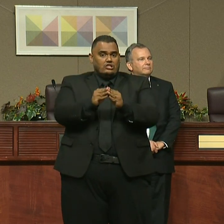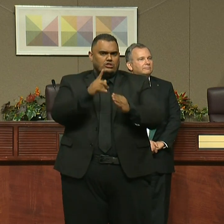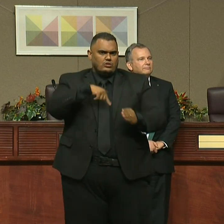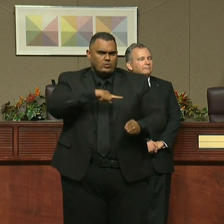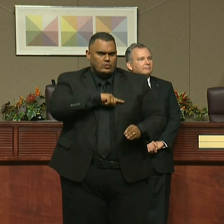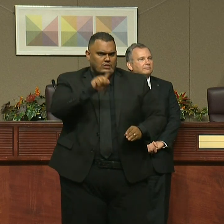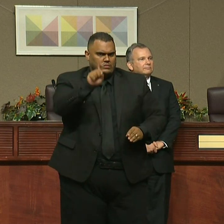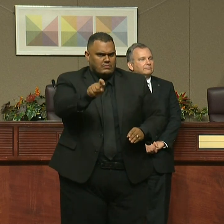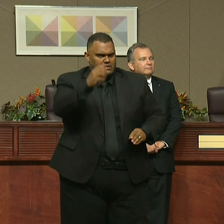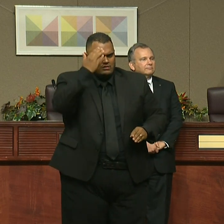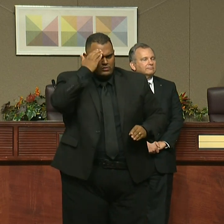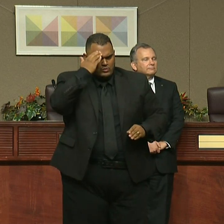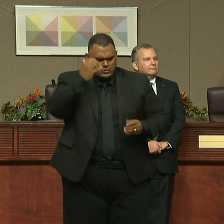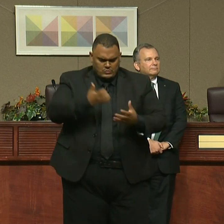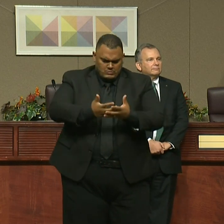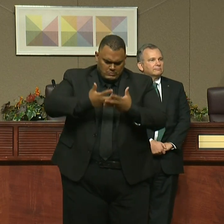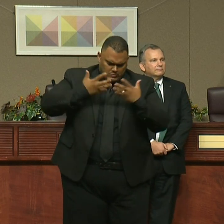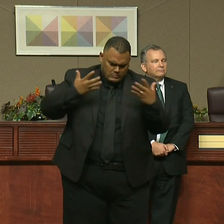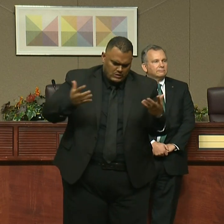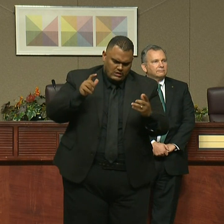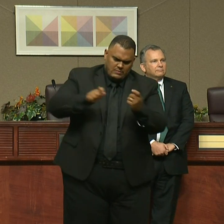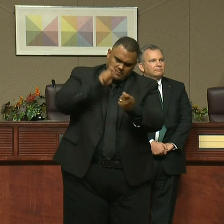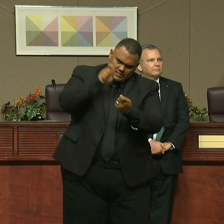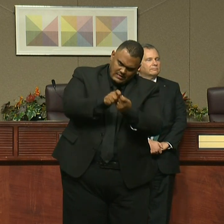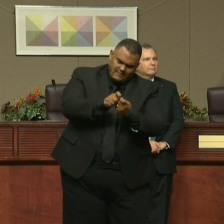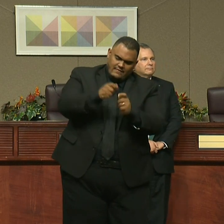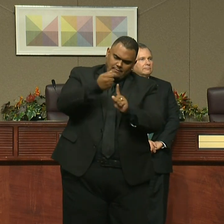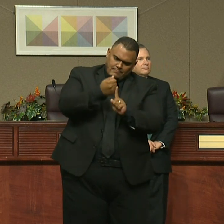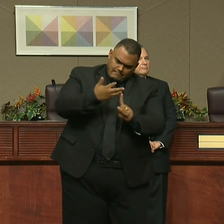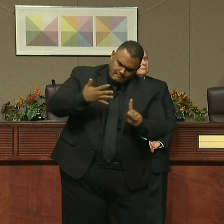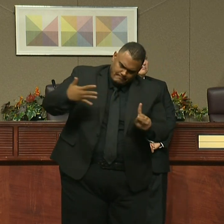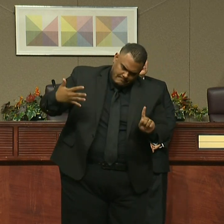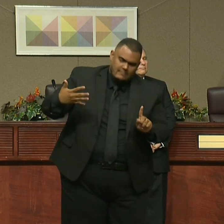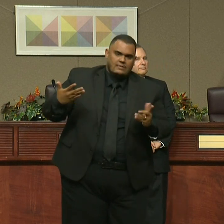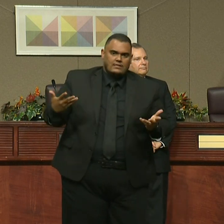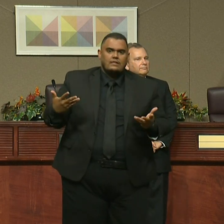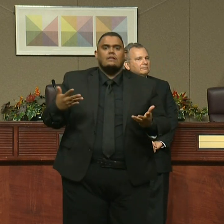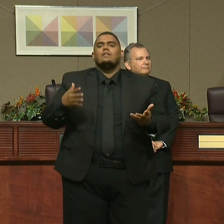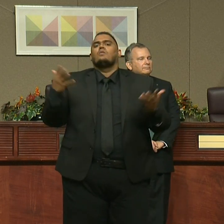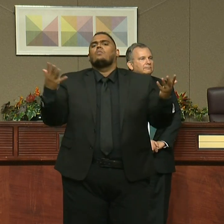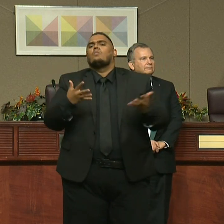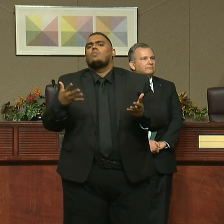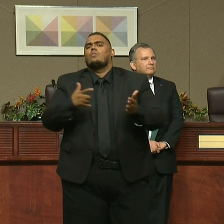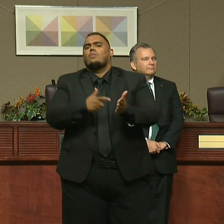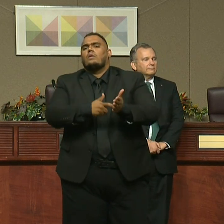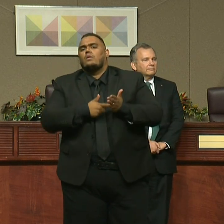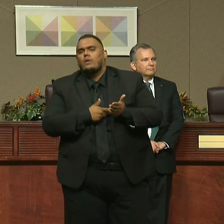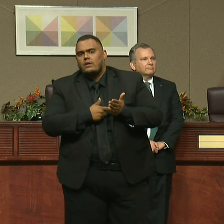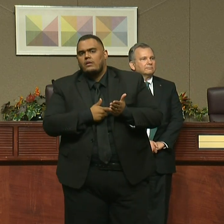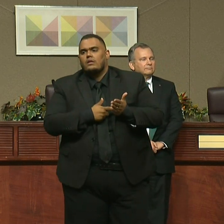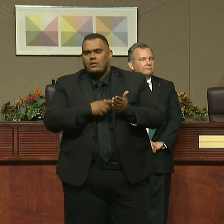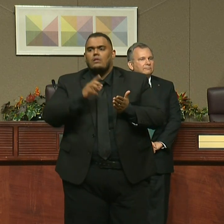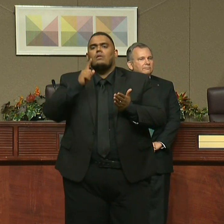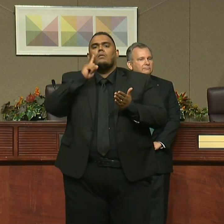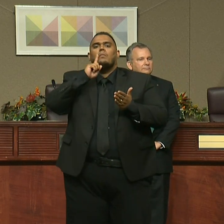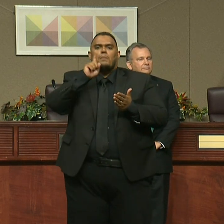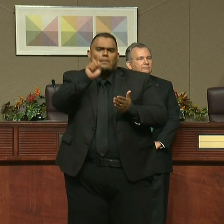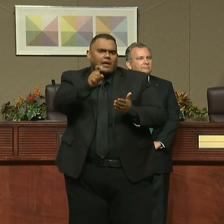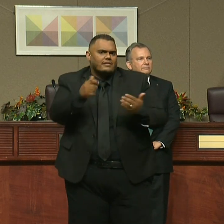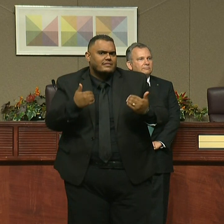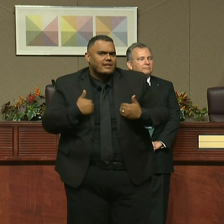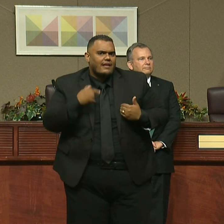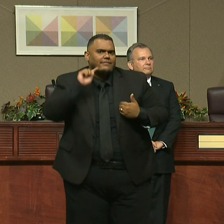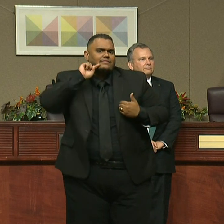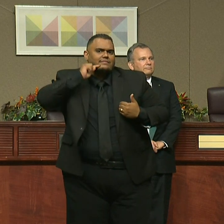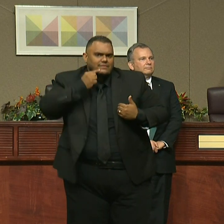lot of the specifications about what is required. There will be significant costs to host it,